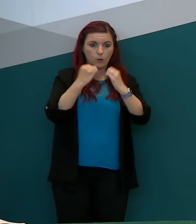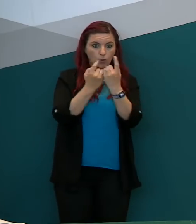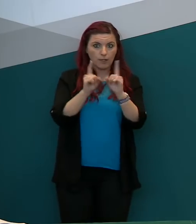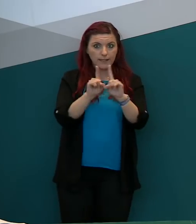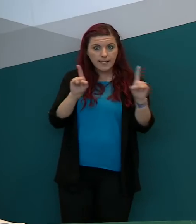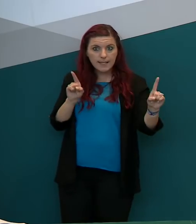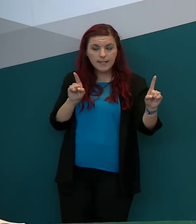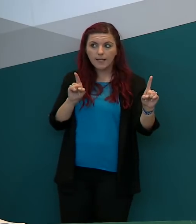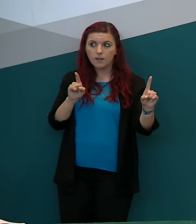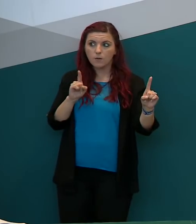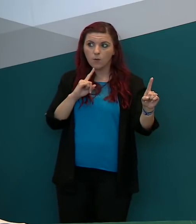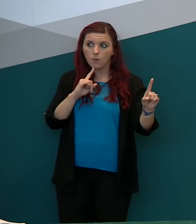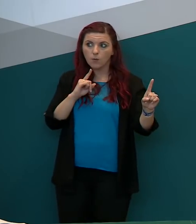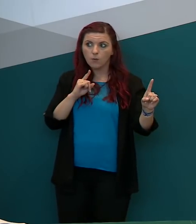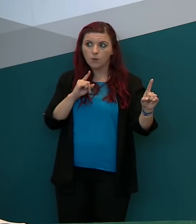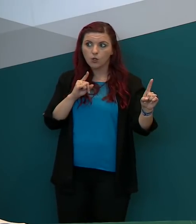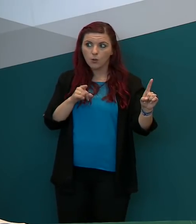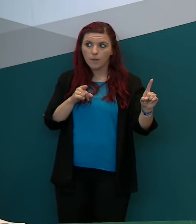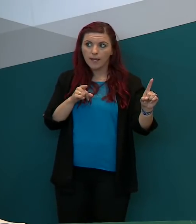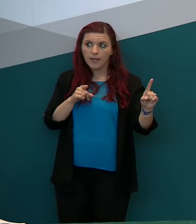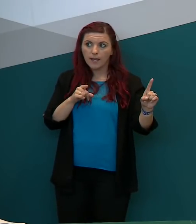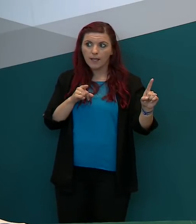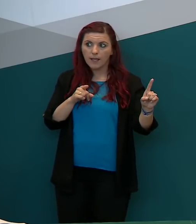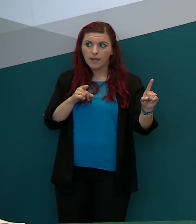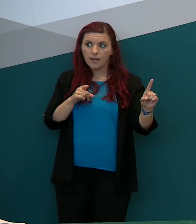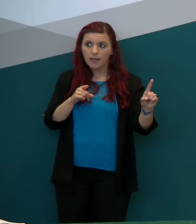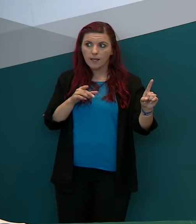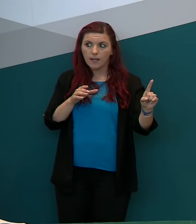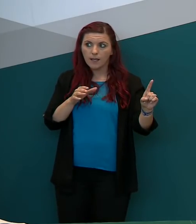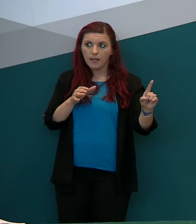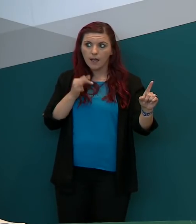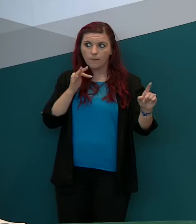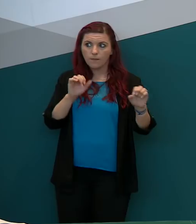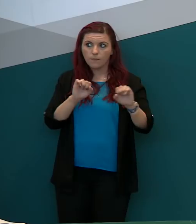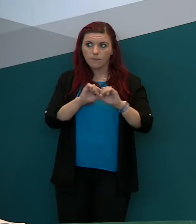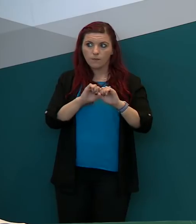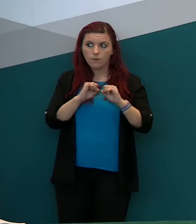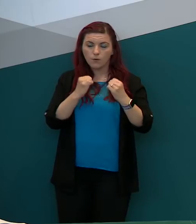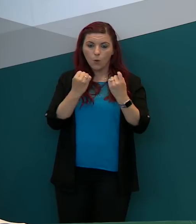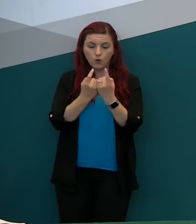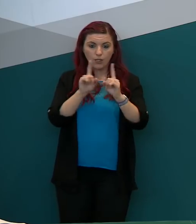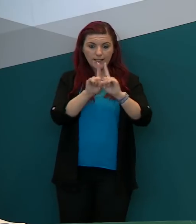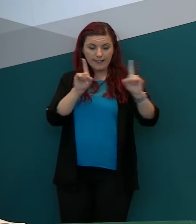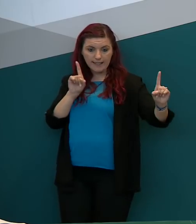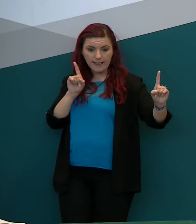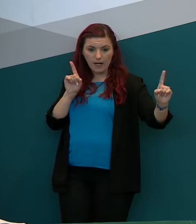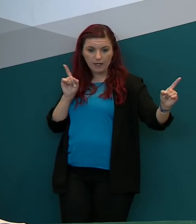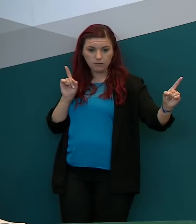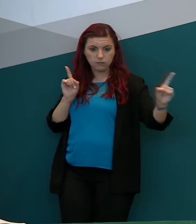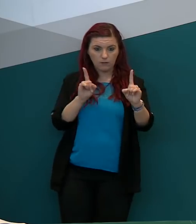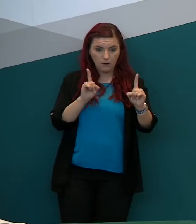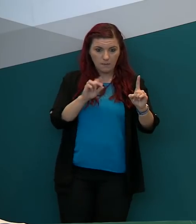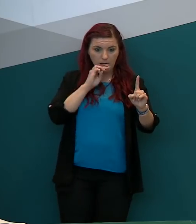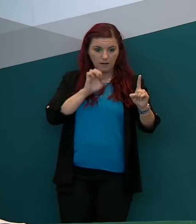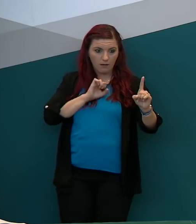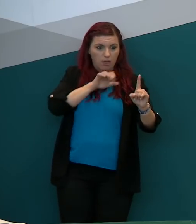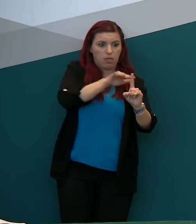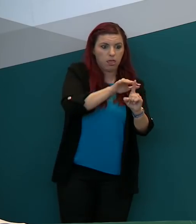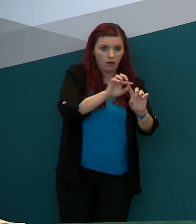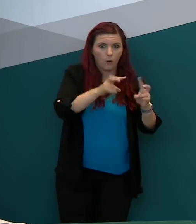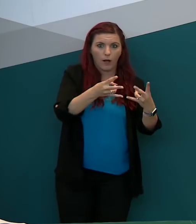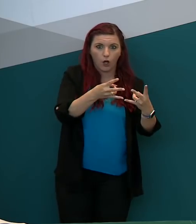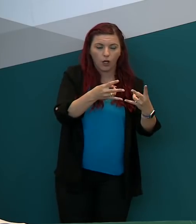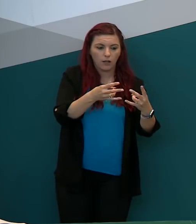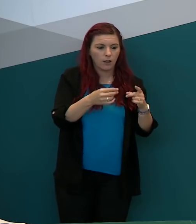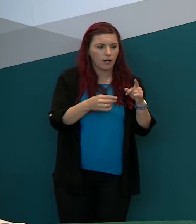measures. Like, would you be projecting that will shorten as restrictions are lifted, or what way would? Well, we think all of